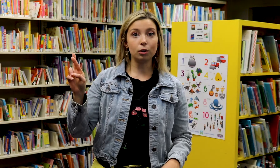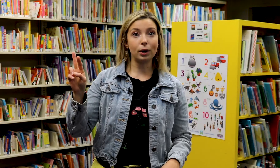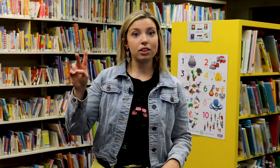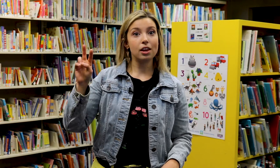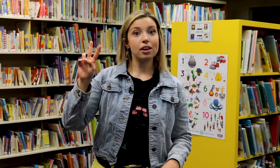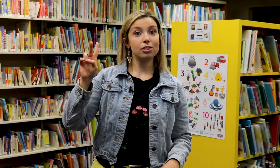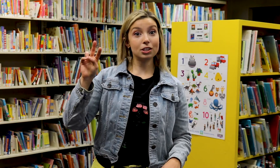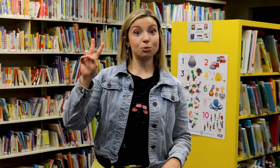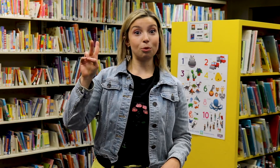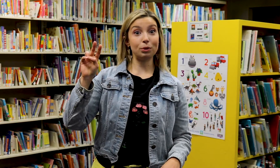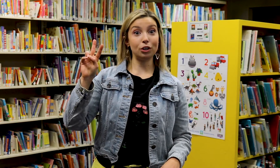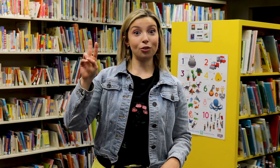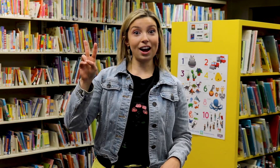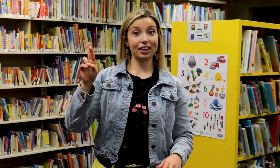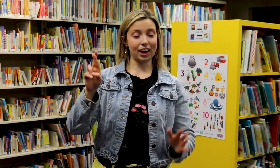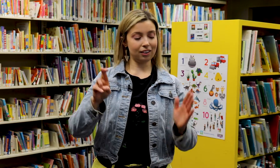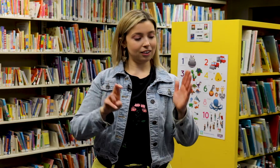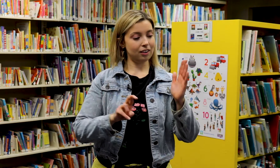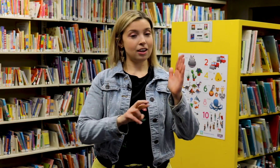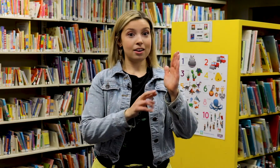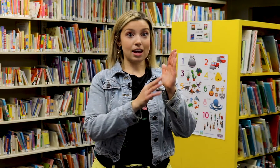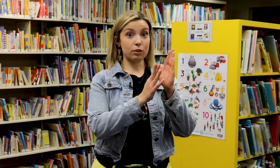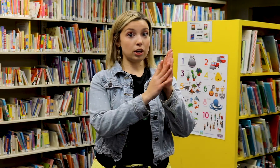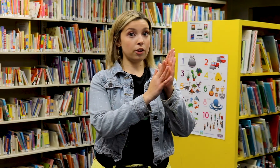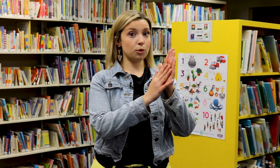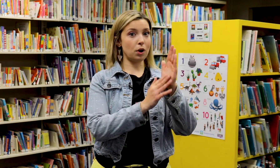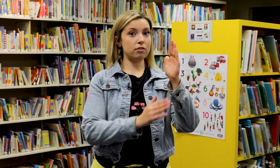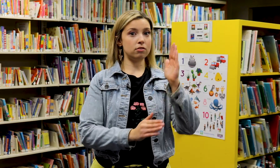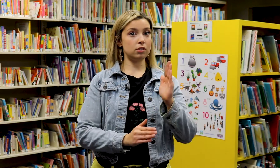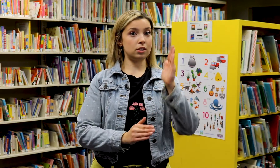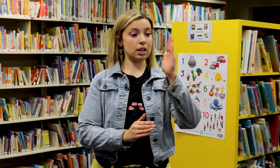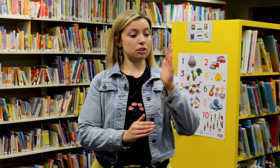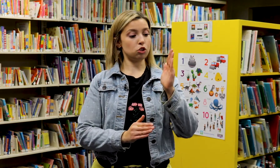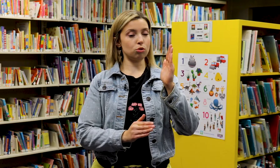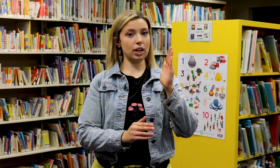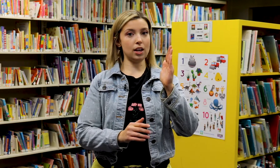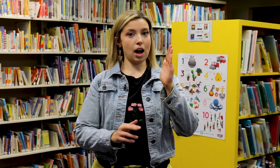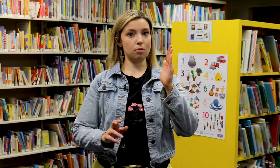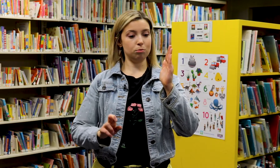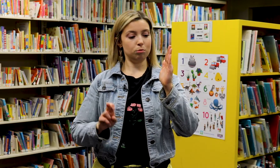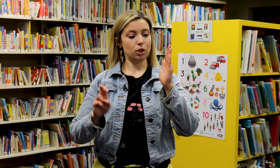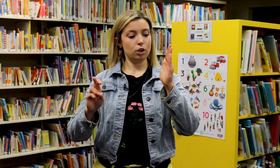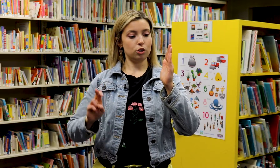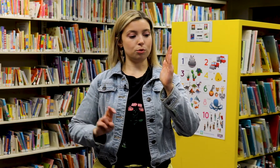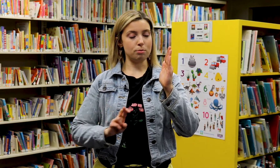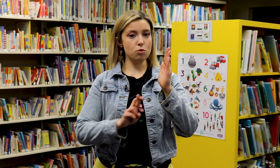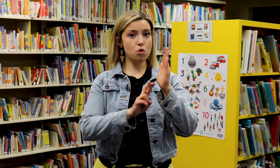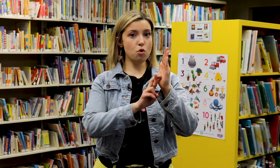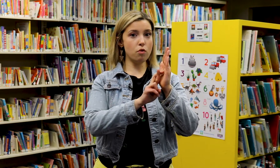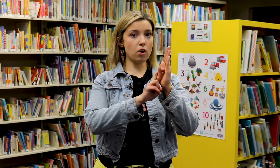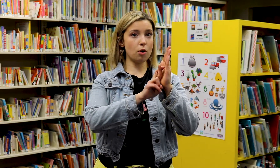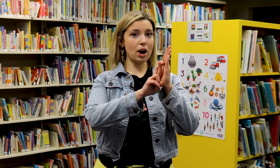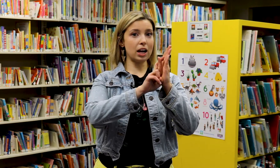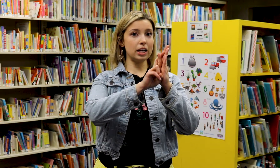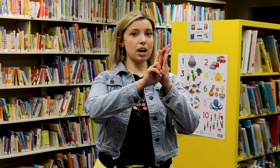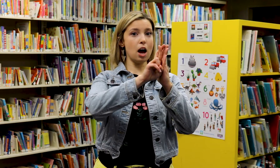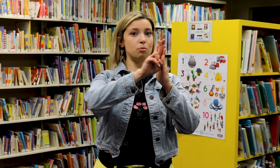with, this will be your rocket. Now the other one stays straight up. So we move our rocket up